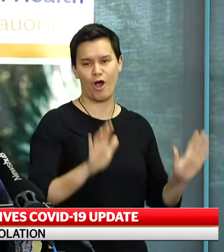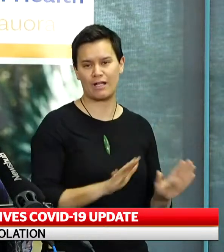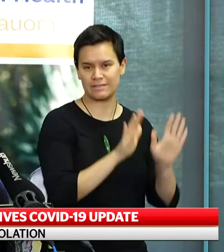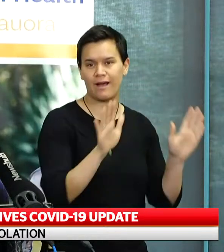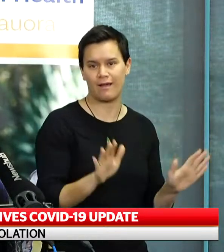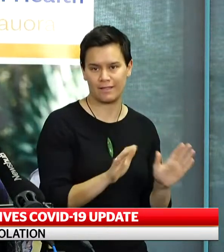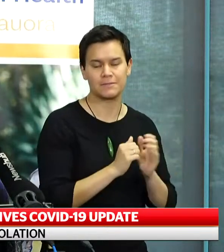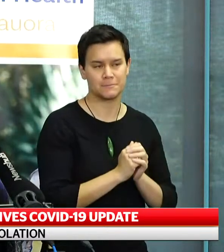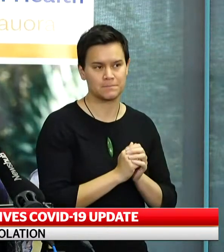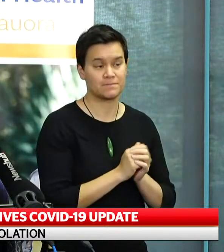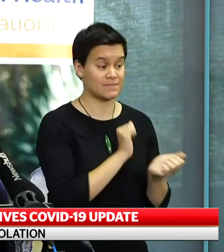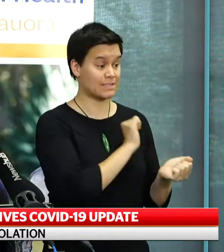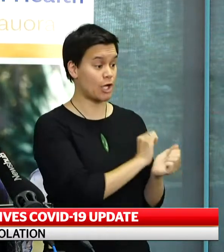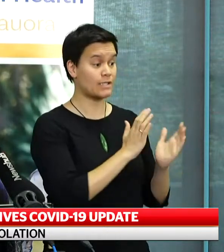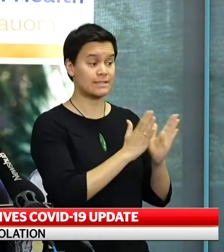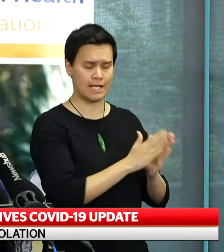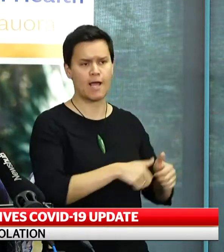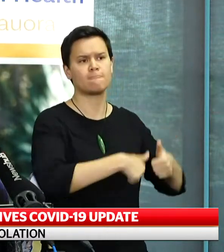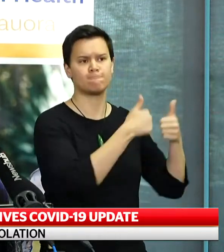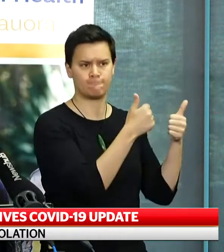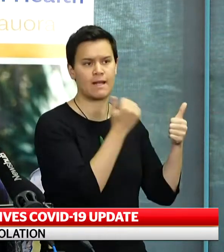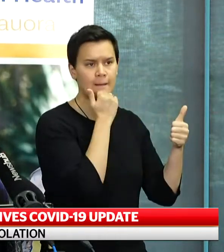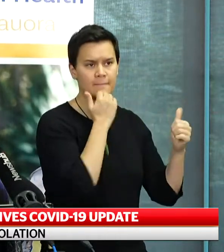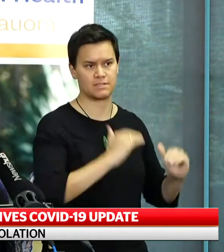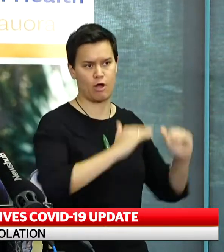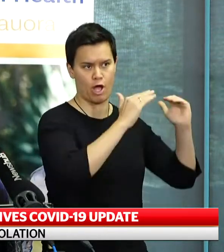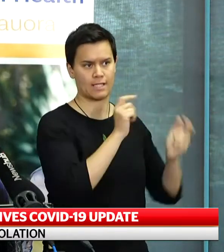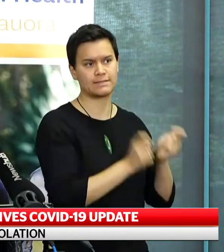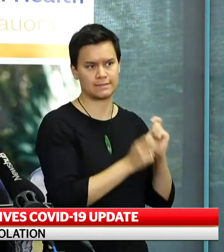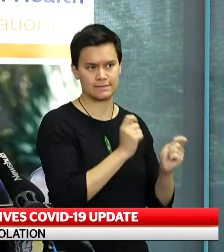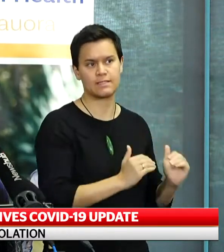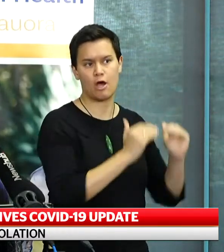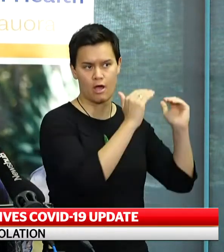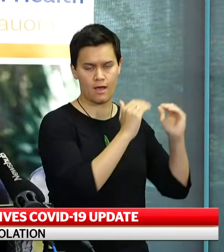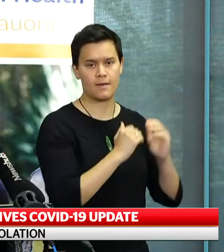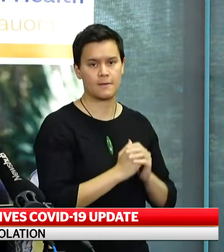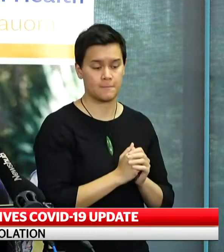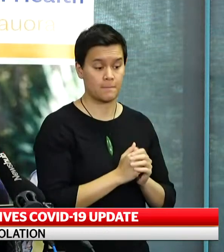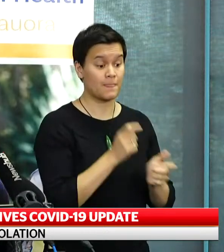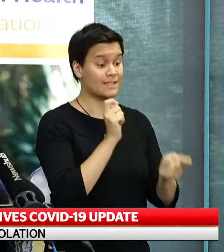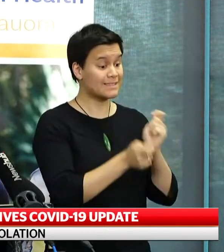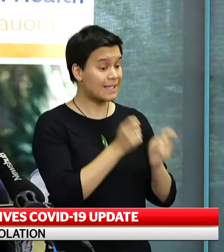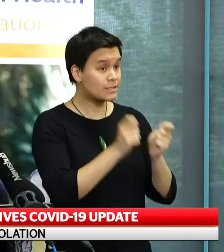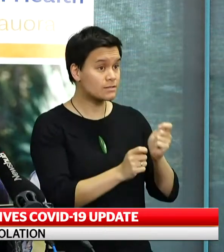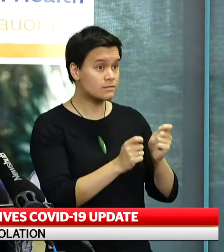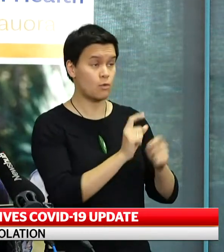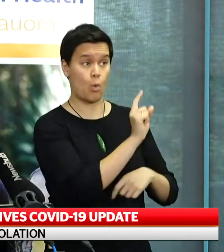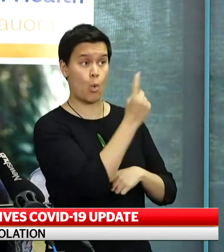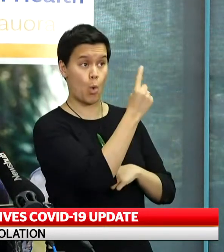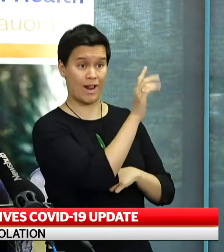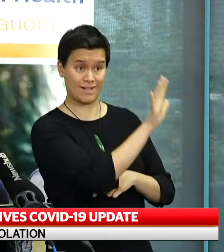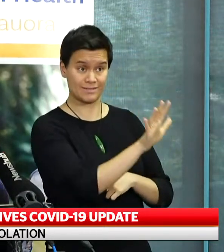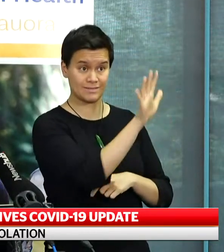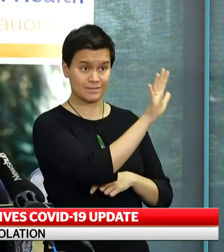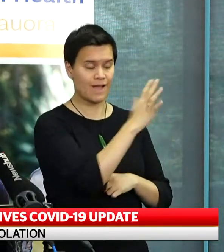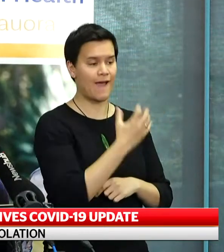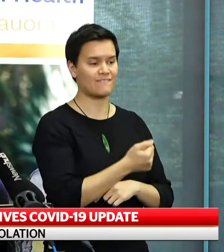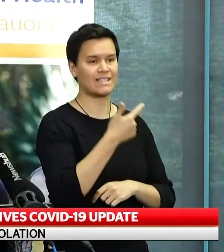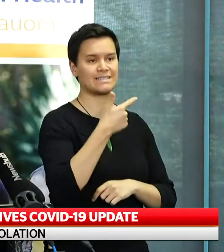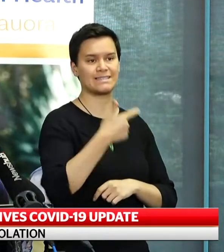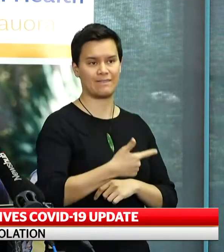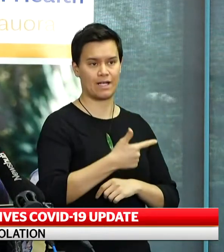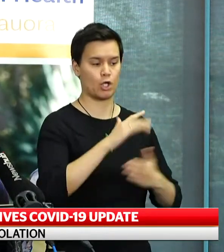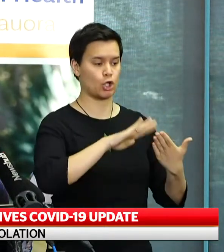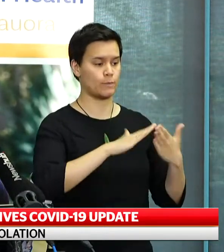numbers over Saturday and Sunday, which was pleasing. In terms of testing around Auckland, the 7 community testing centres